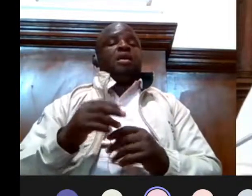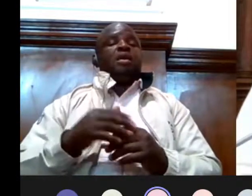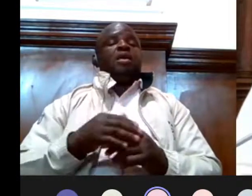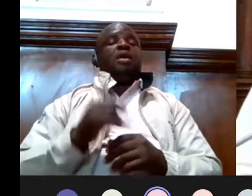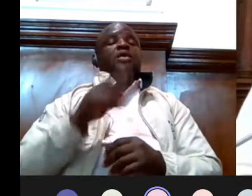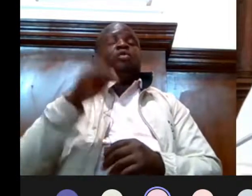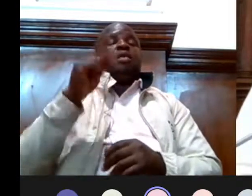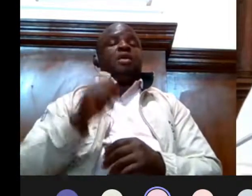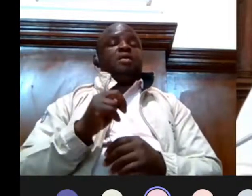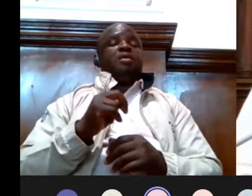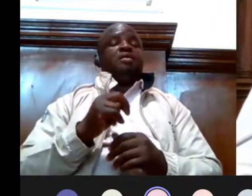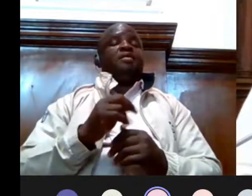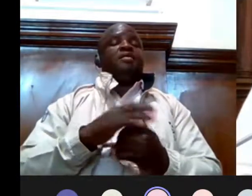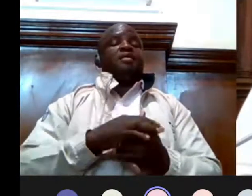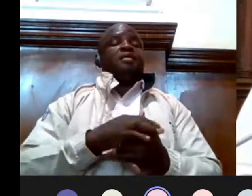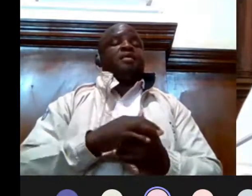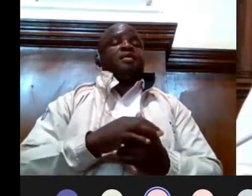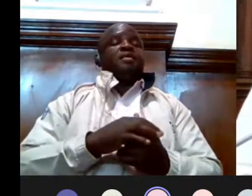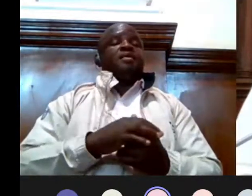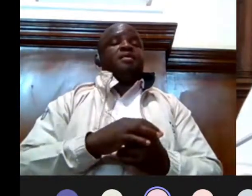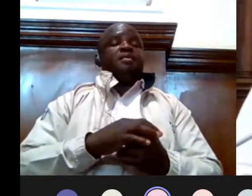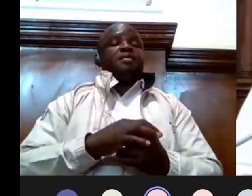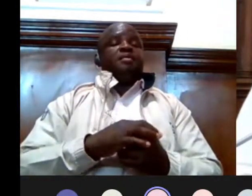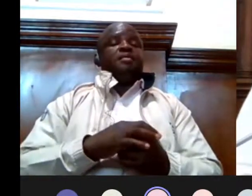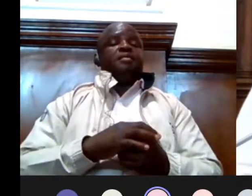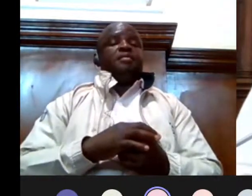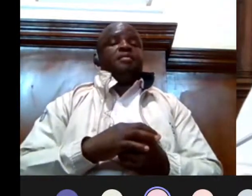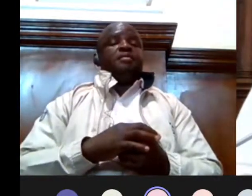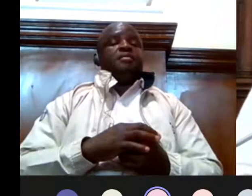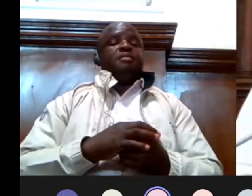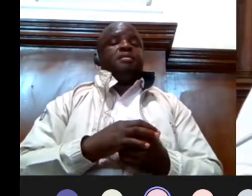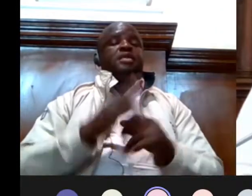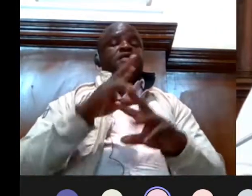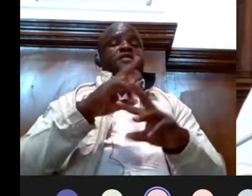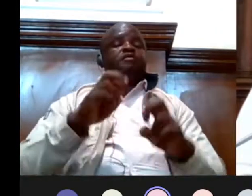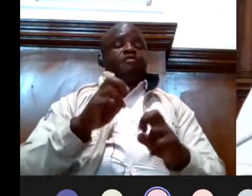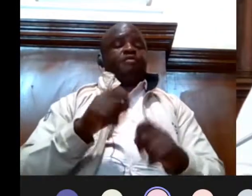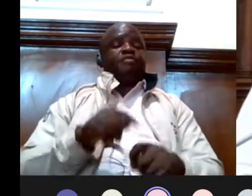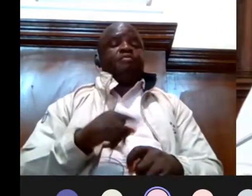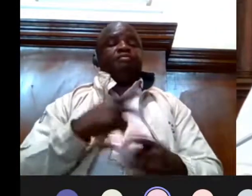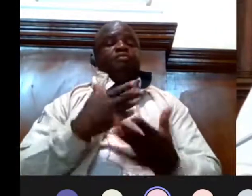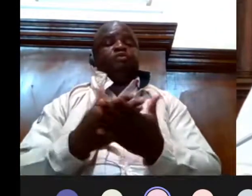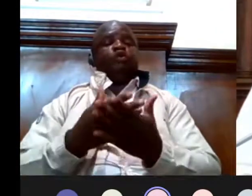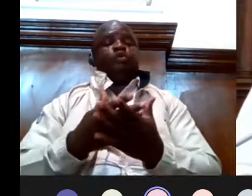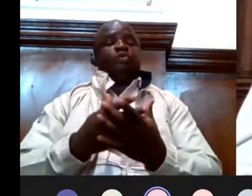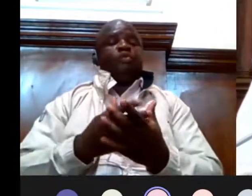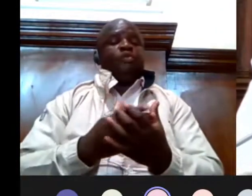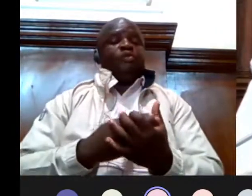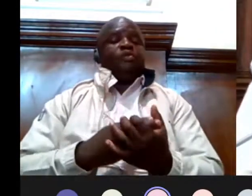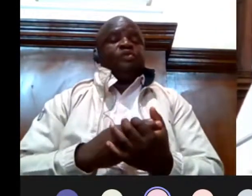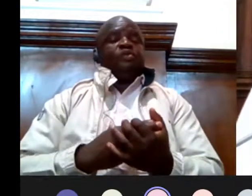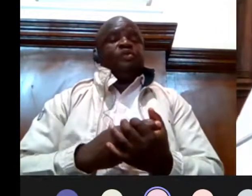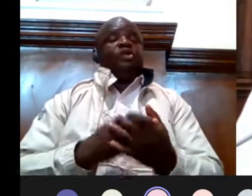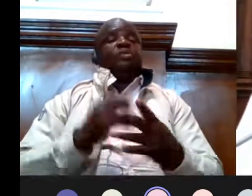United Nations since its inspections in 1945. Drawing together nations